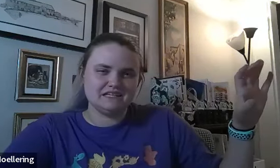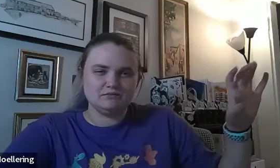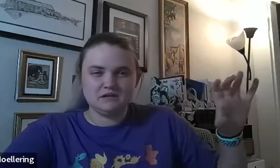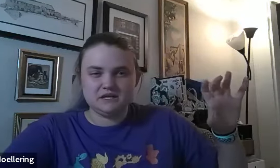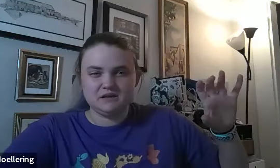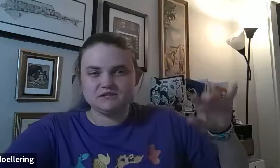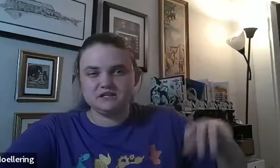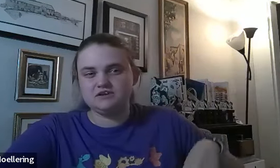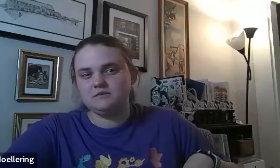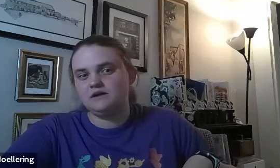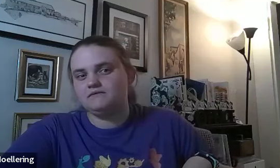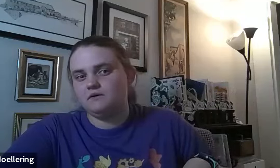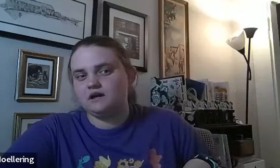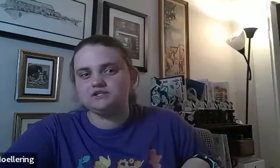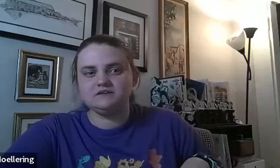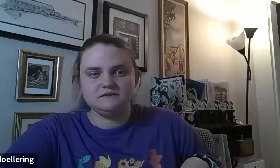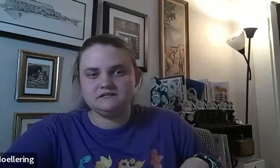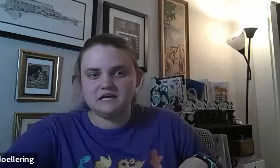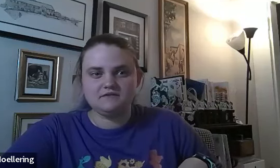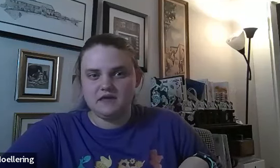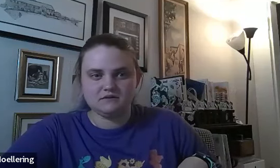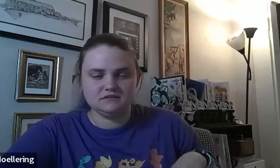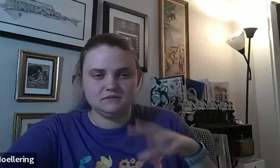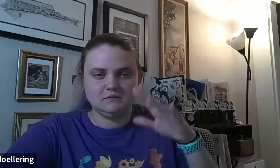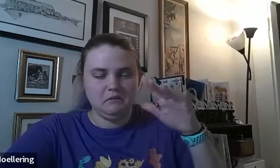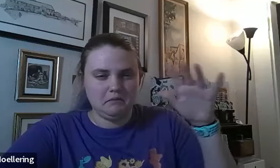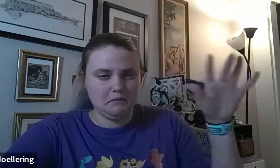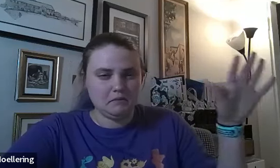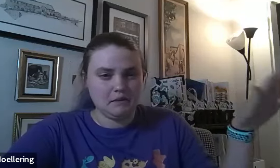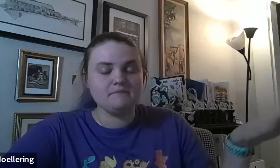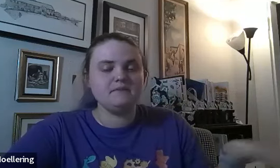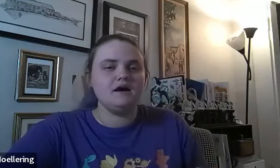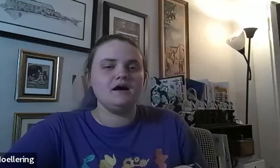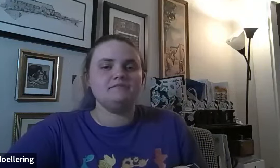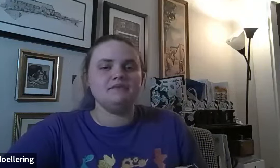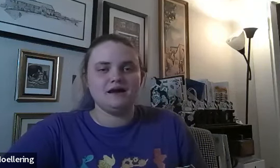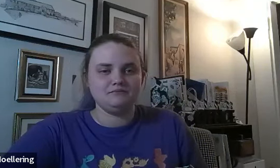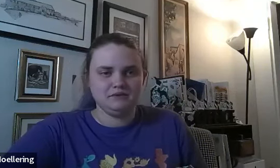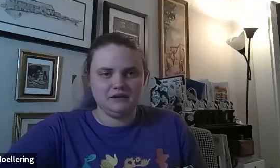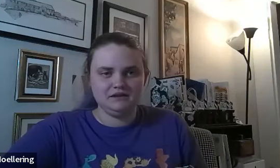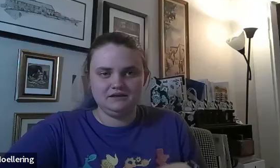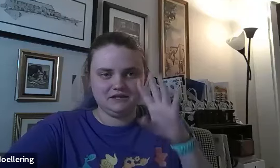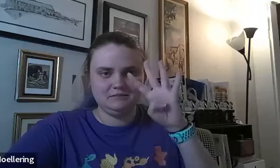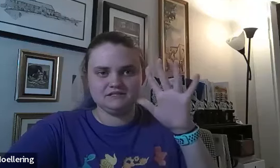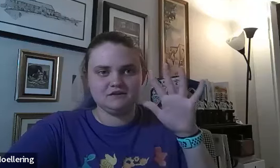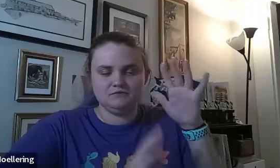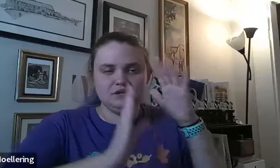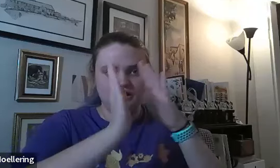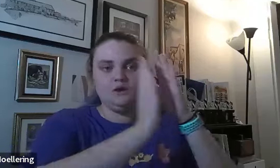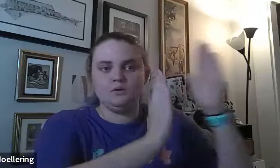like really big numbers, like you're talking about like 457,000, blah, blah, blah, blah, blah, blah, blah. I can't even keep myself in order